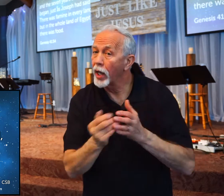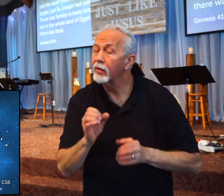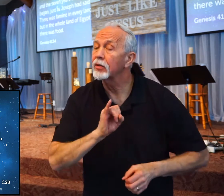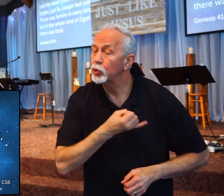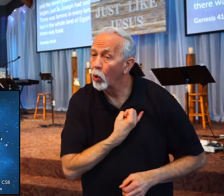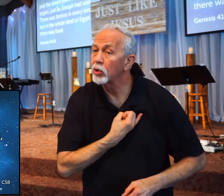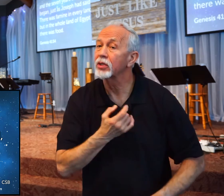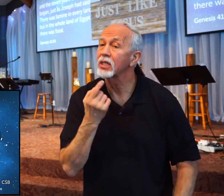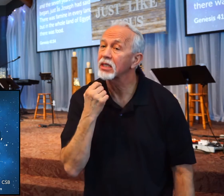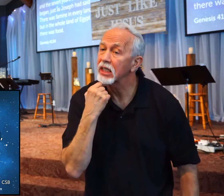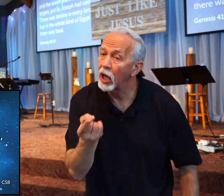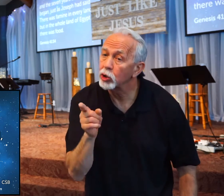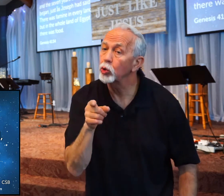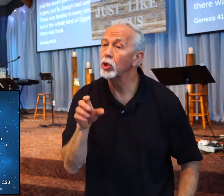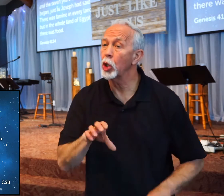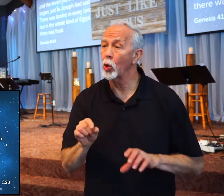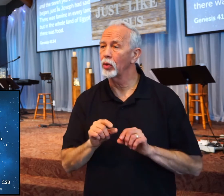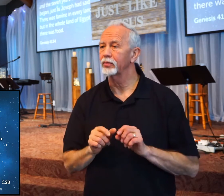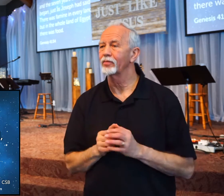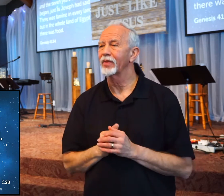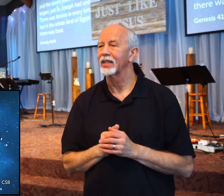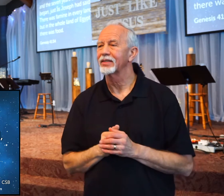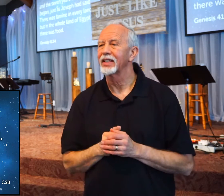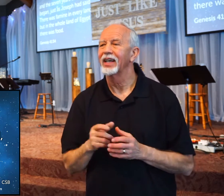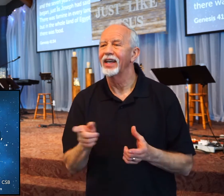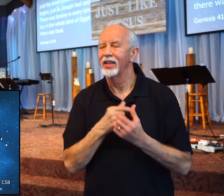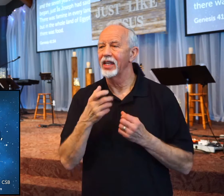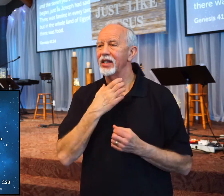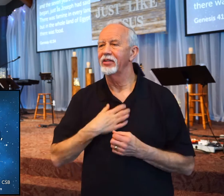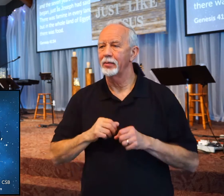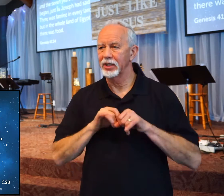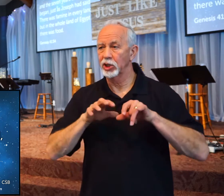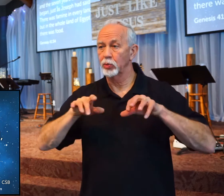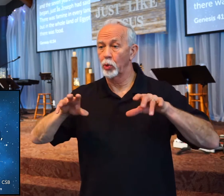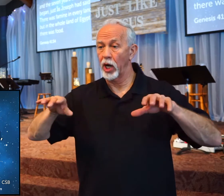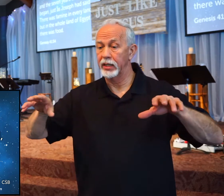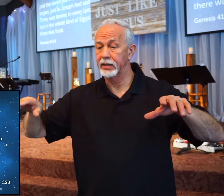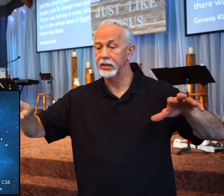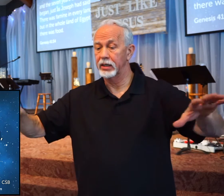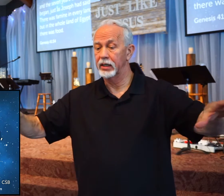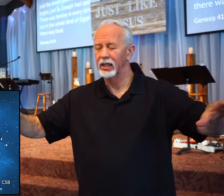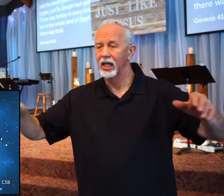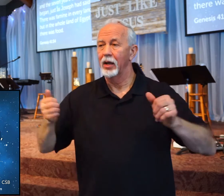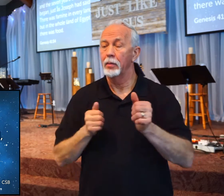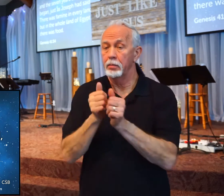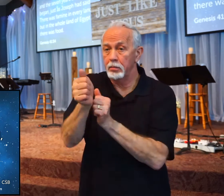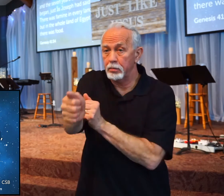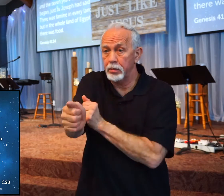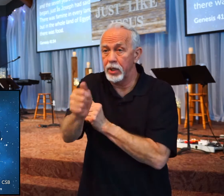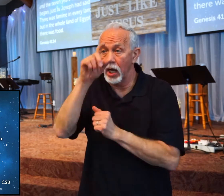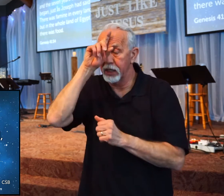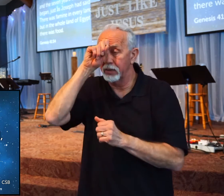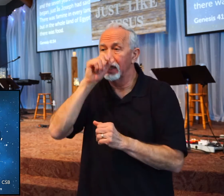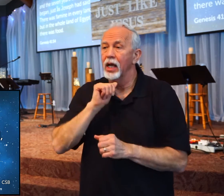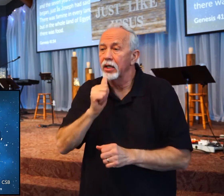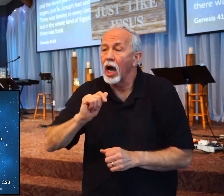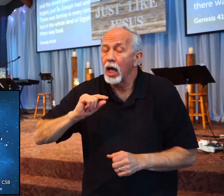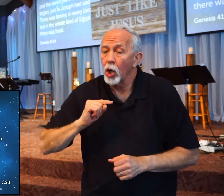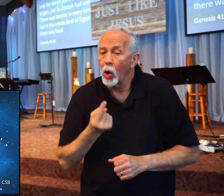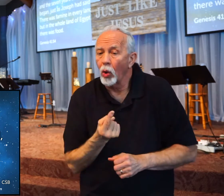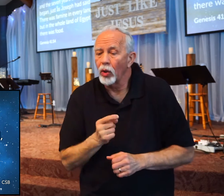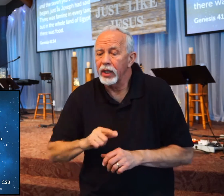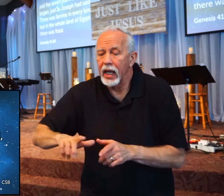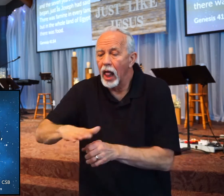he tells you. And then the famine spreads, and it extends beyond Egypt. And it's not just a